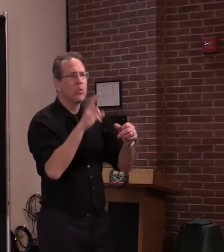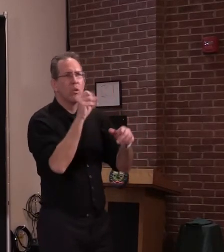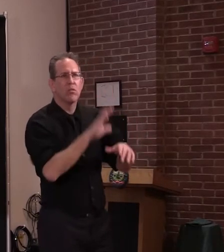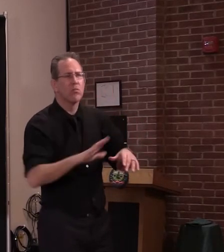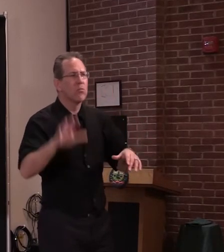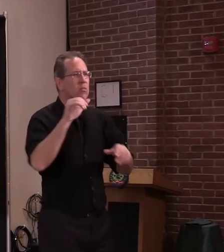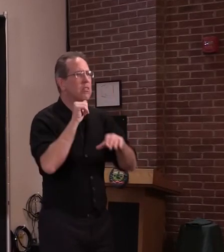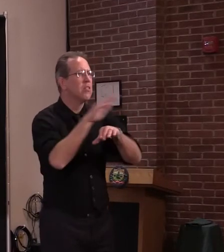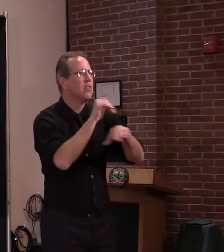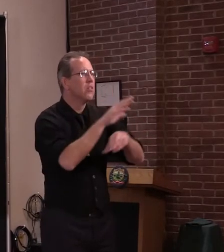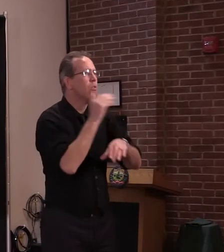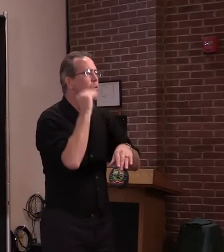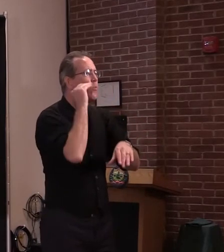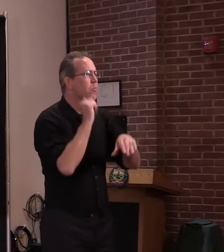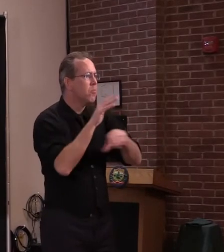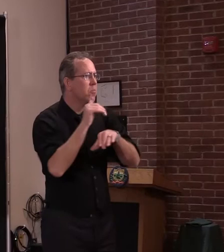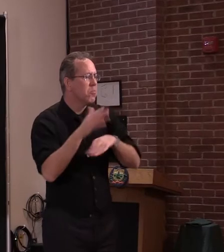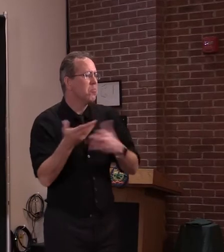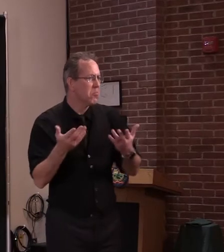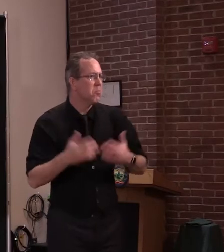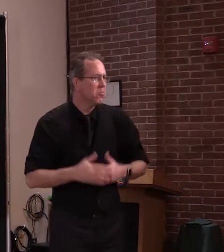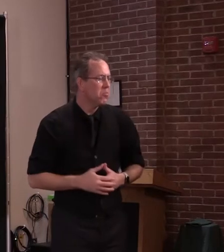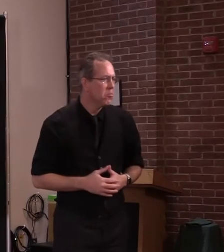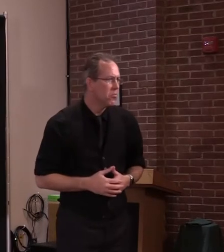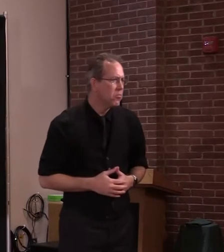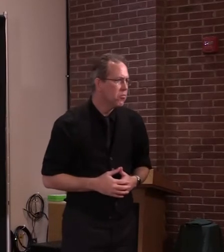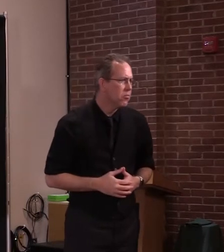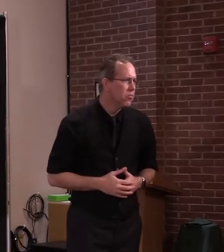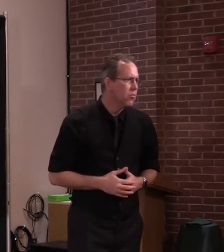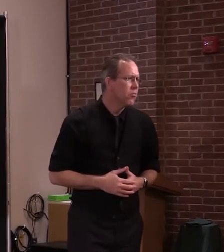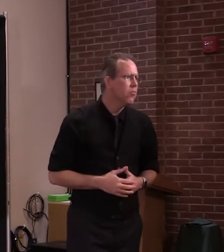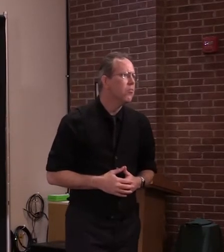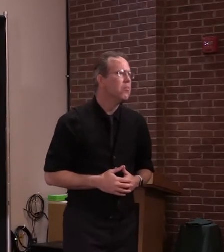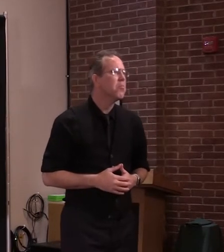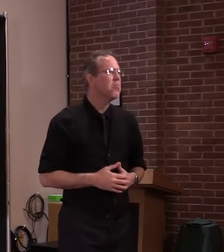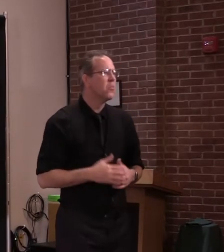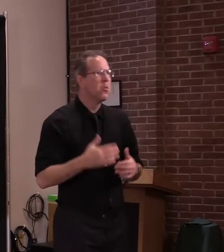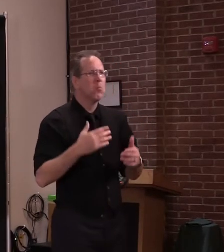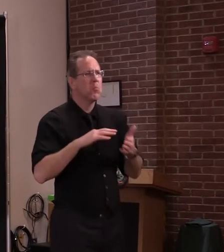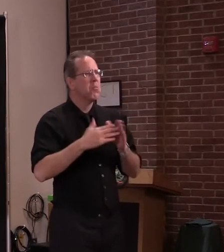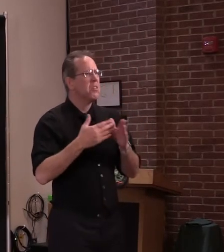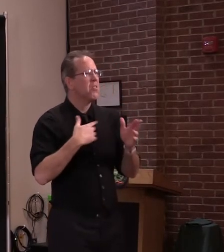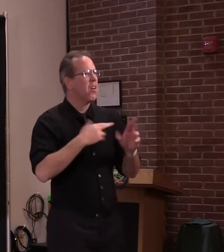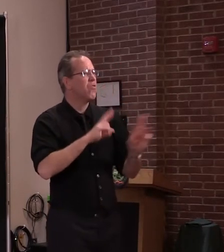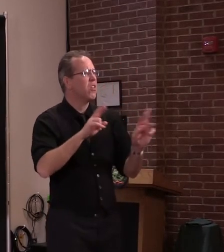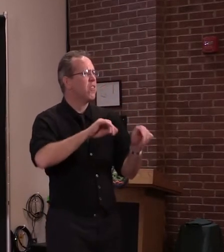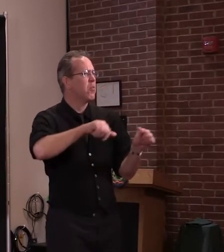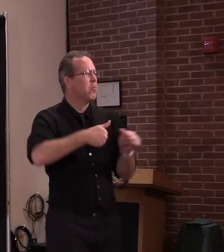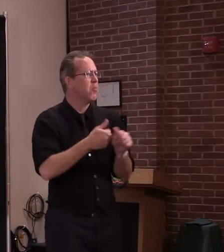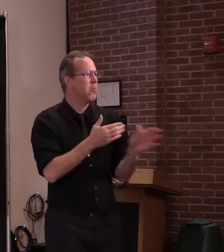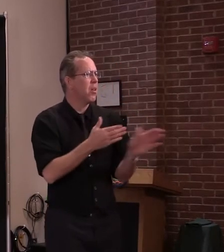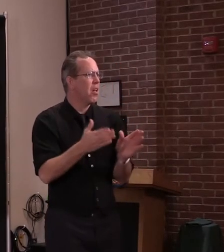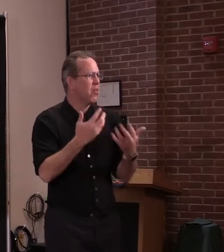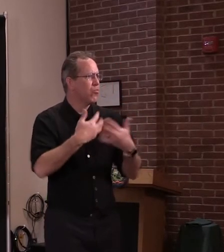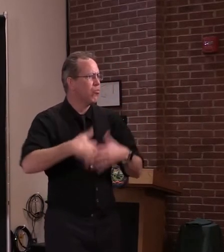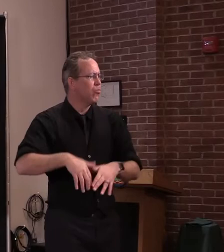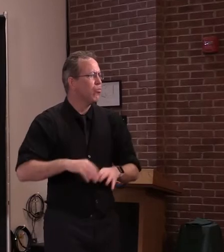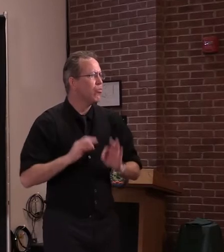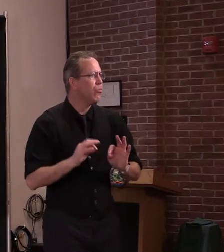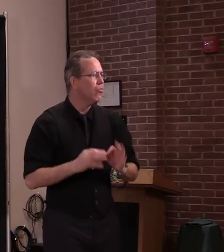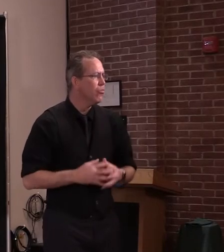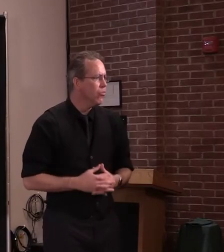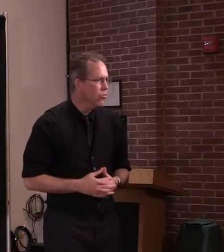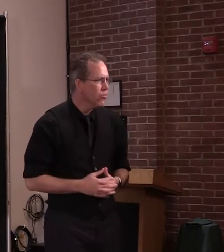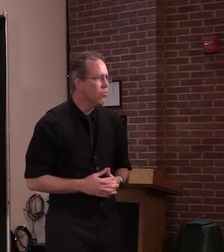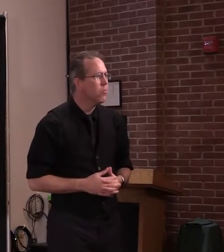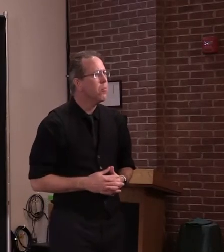in the coming weeks. So we have other programs and initiatives we're working on, and in hopes that we'll be building up that supply